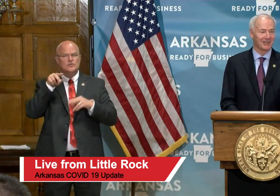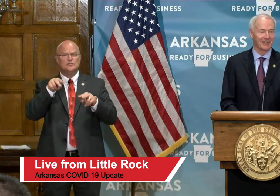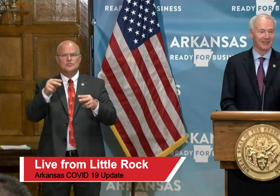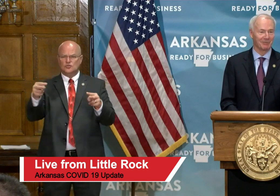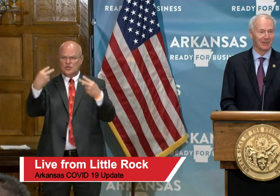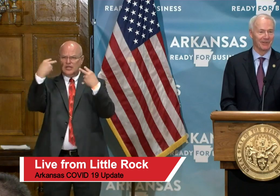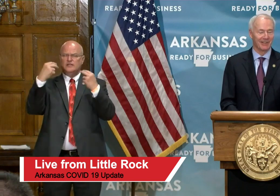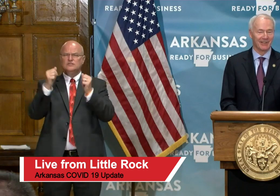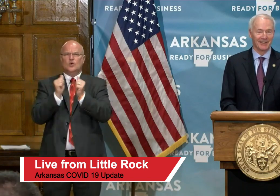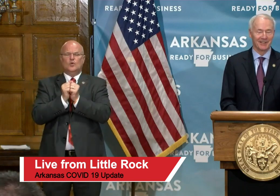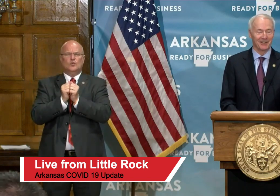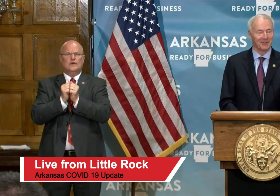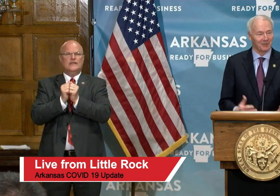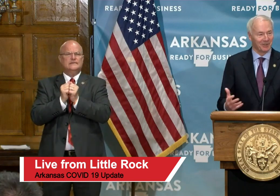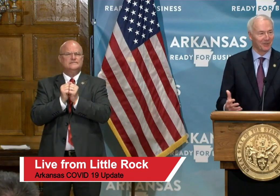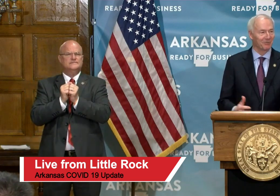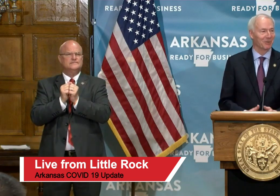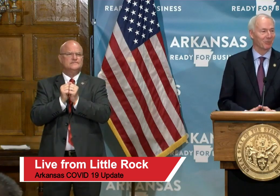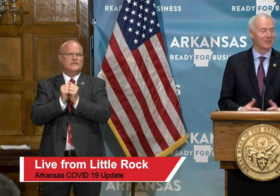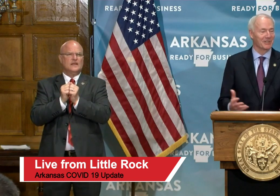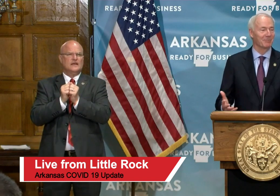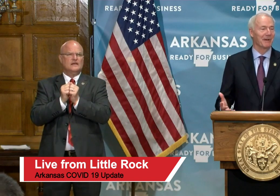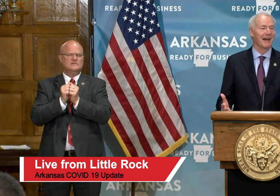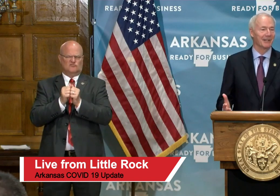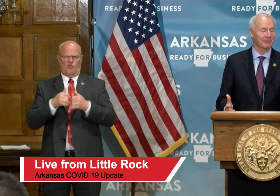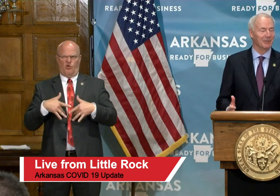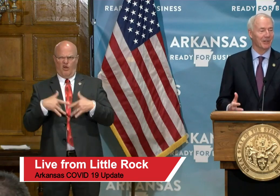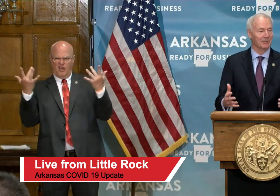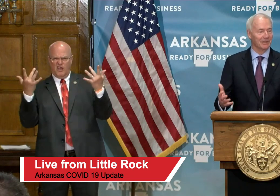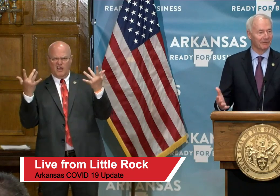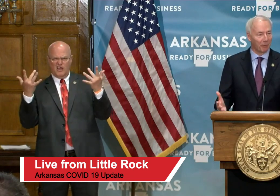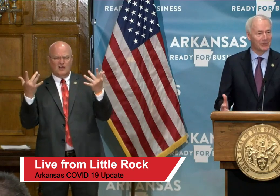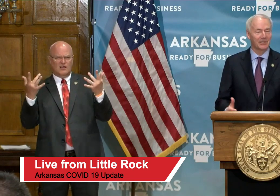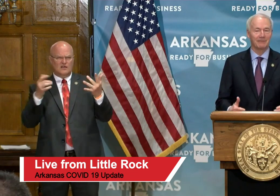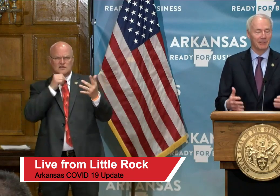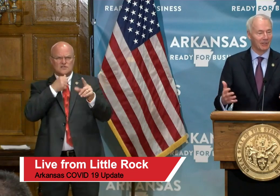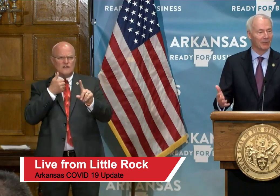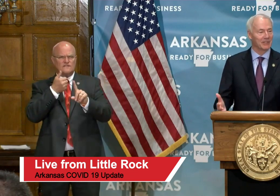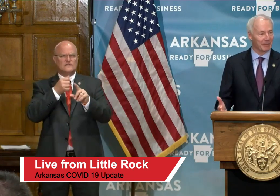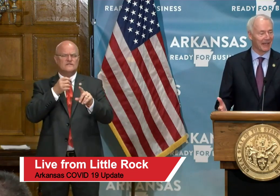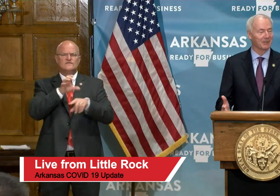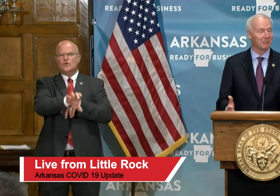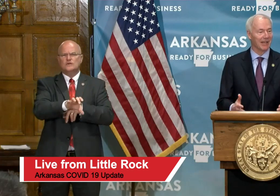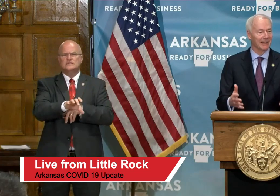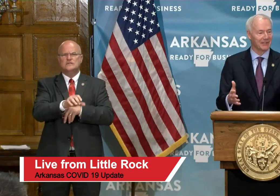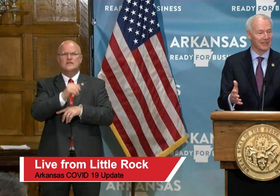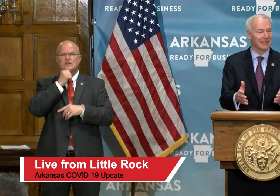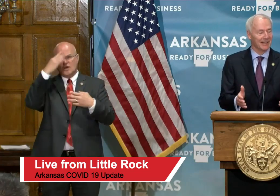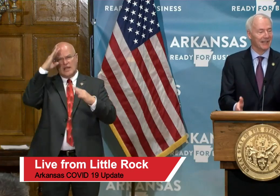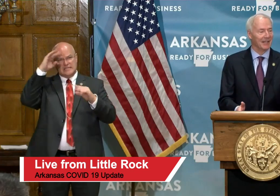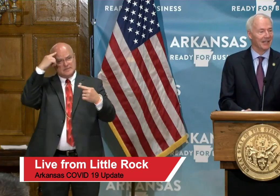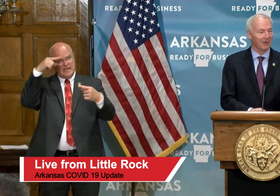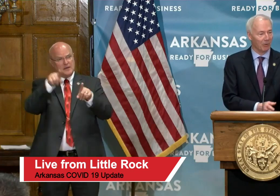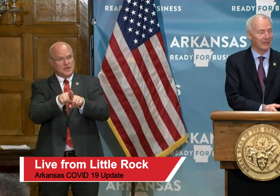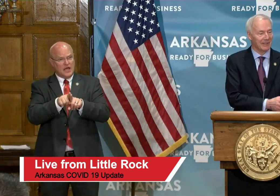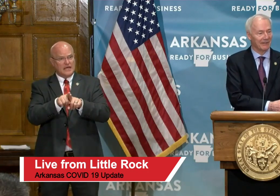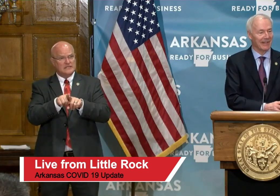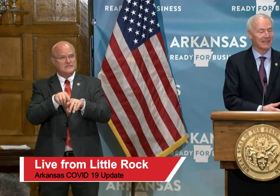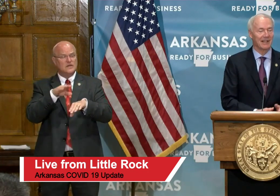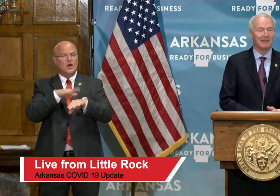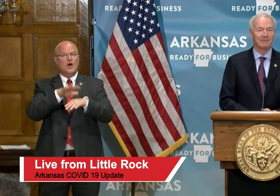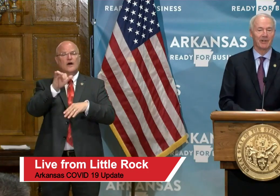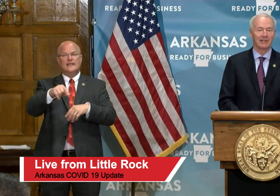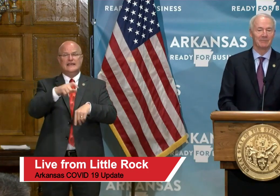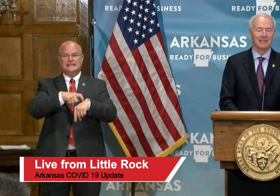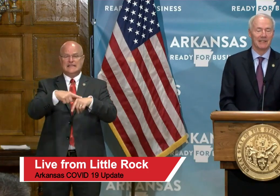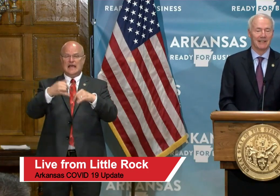at us with, what's this about if you don't enforce it, if you don't expect compliance on